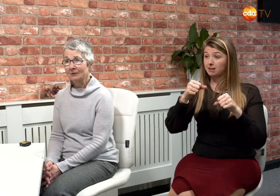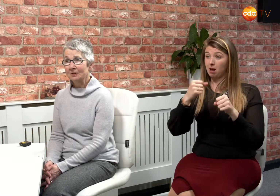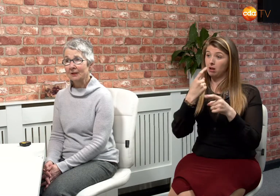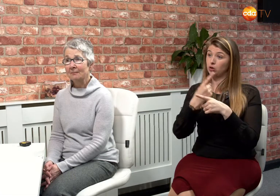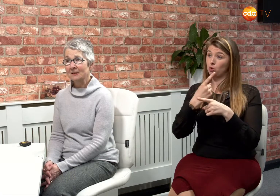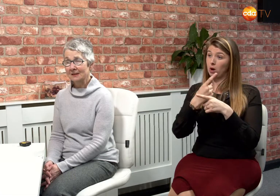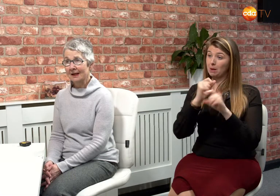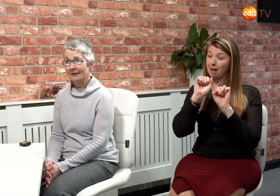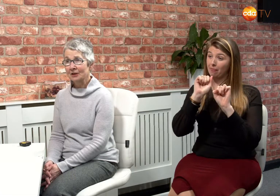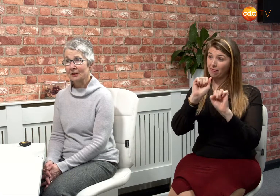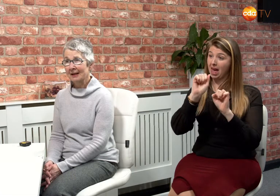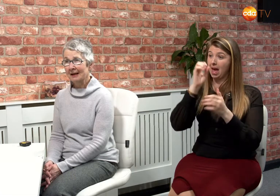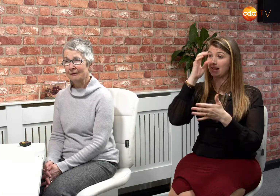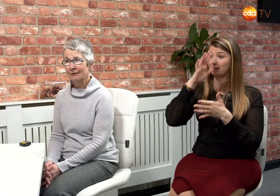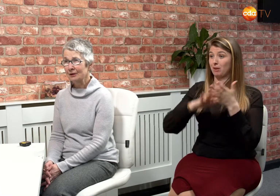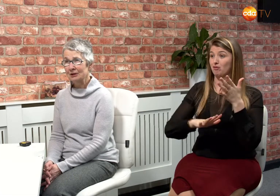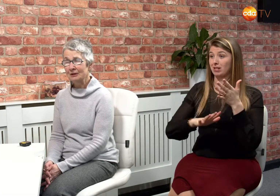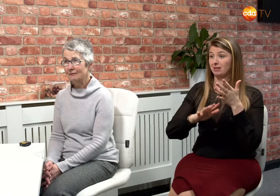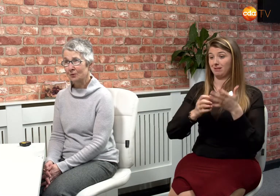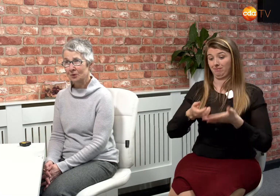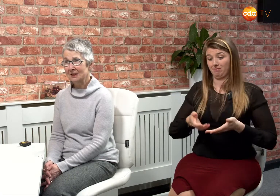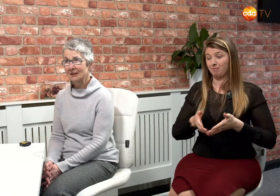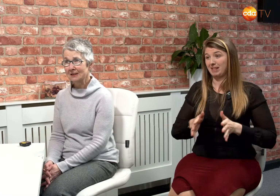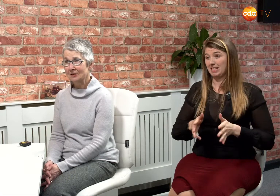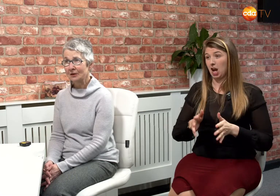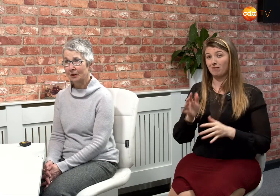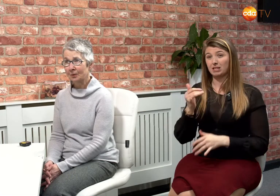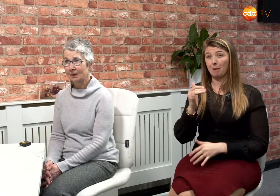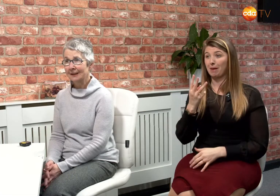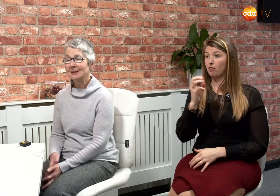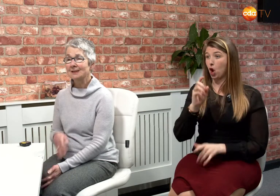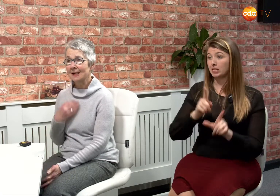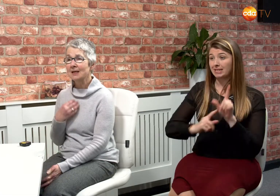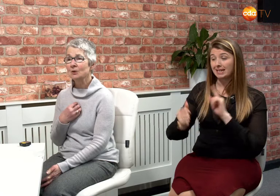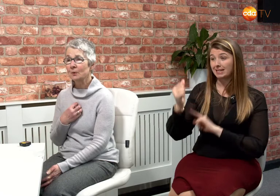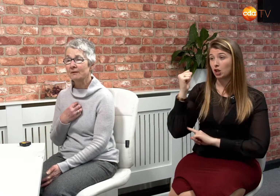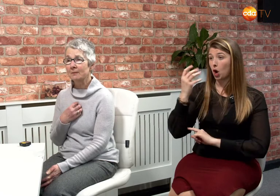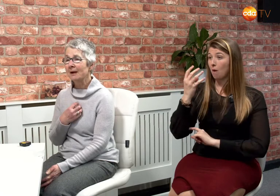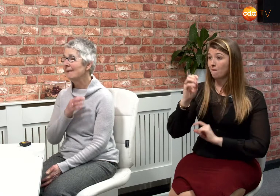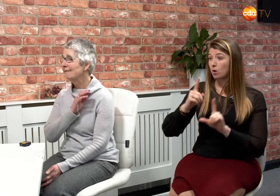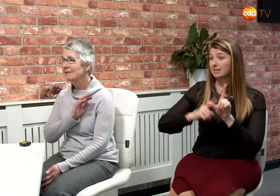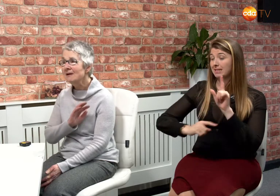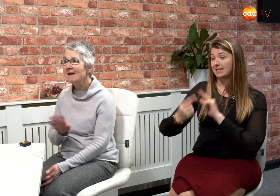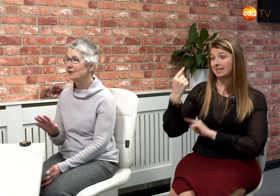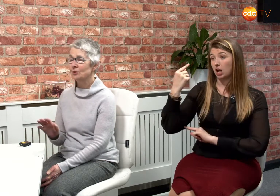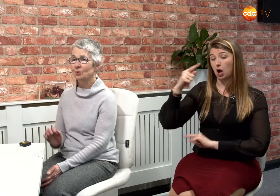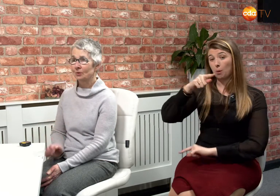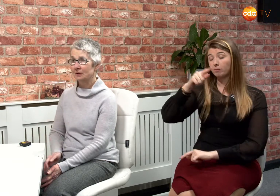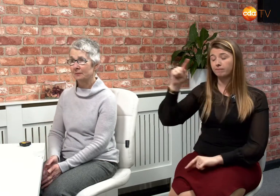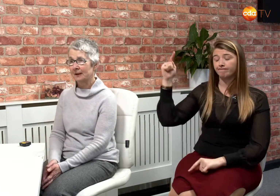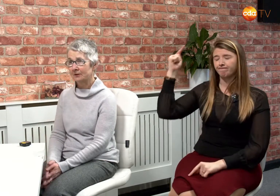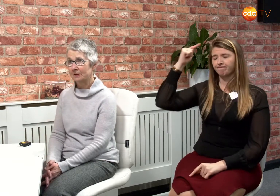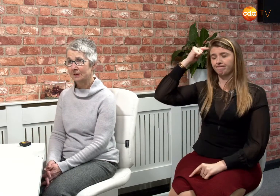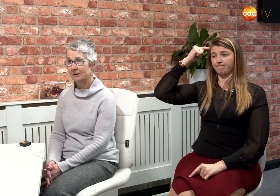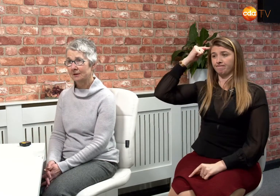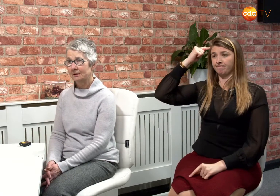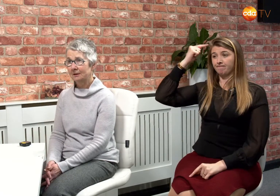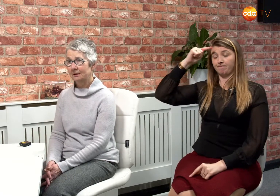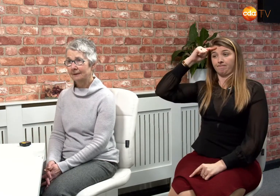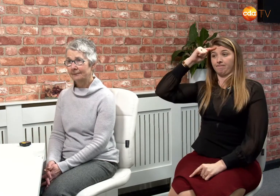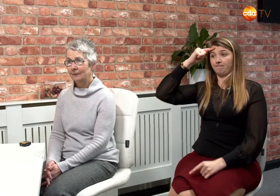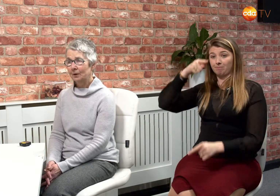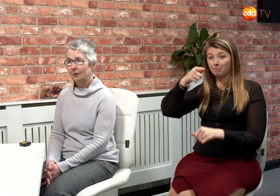talking about a miscarriage they had 30, 40 years ago. It stays with them, and they've never talked about